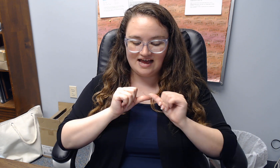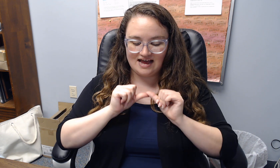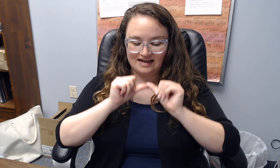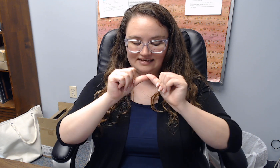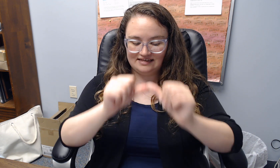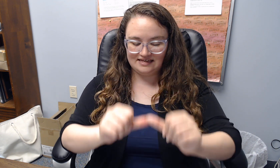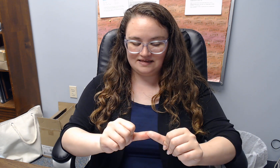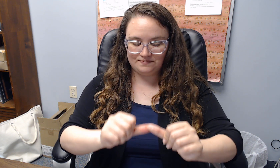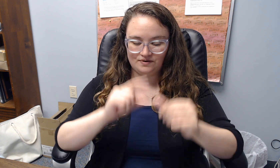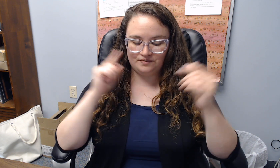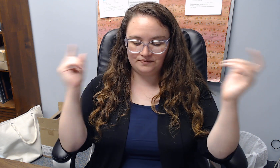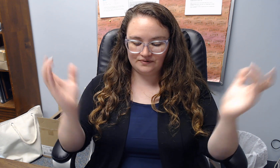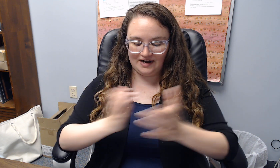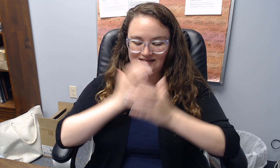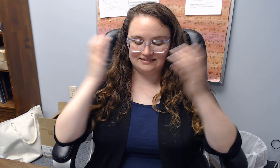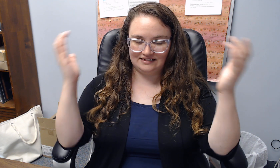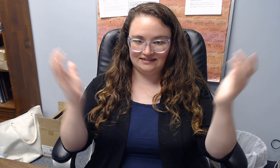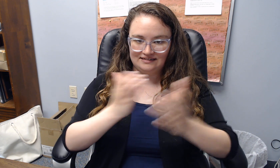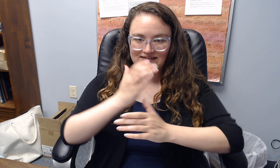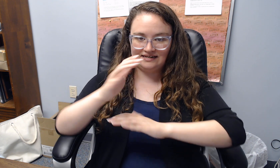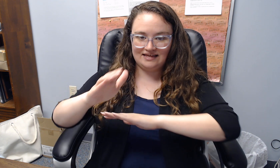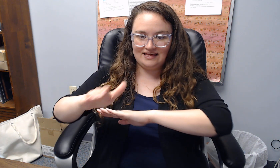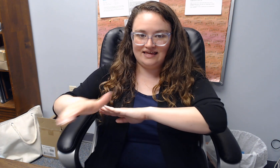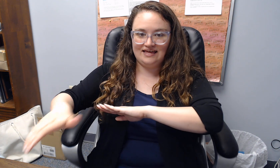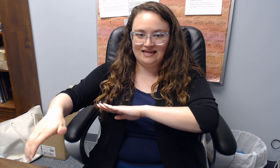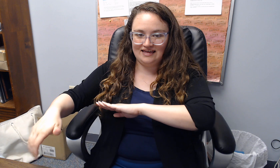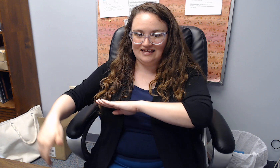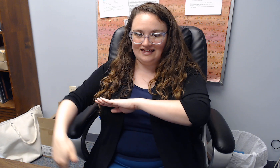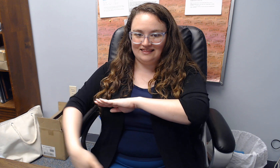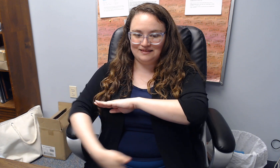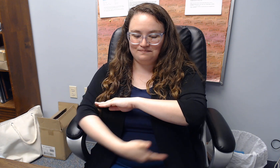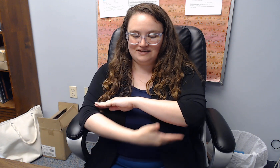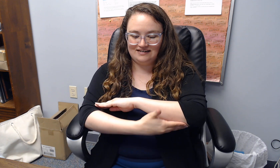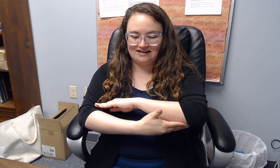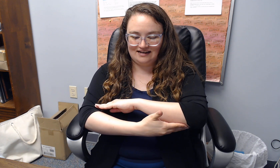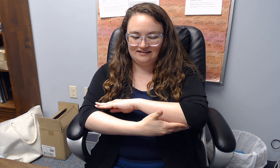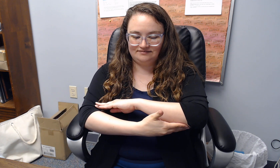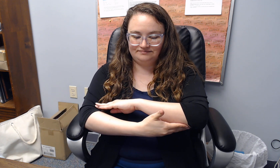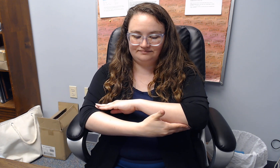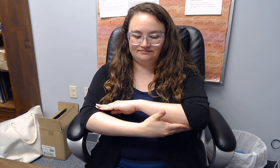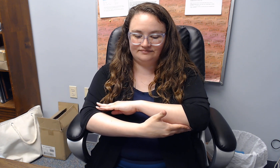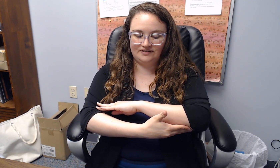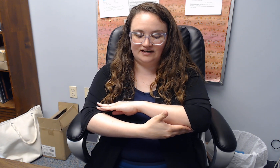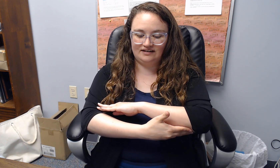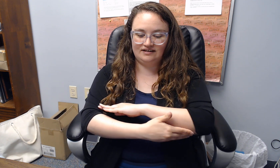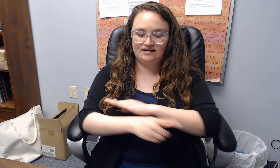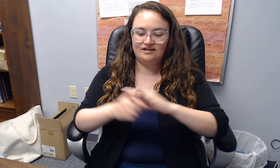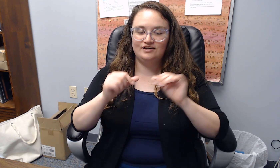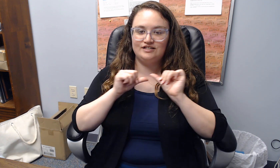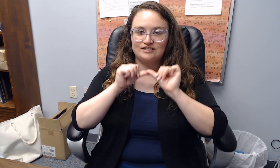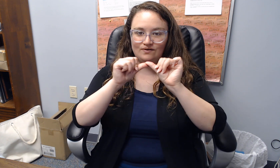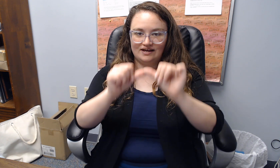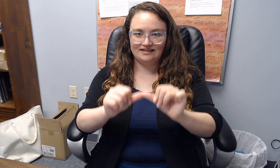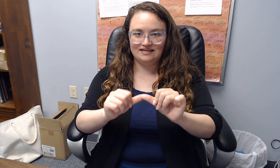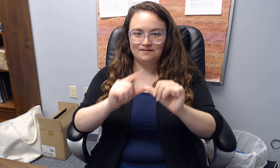I keep on praising in the midnight. Okay? So I keep